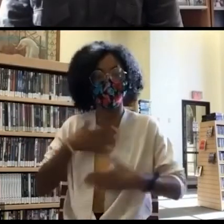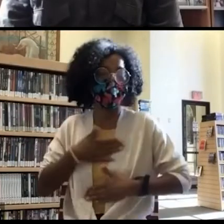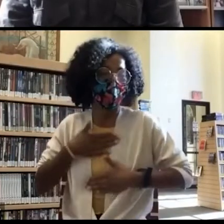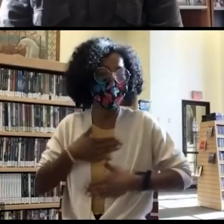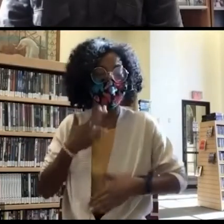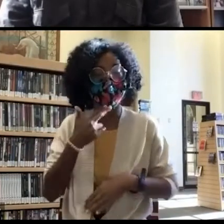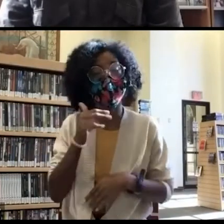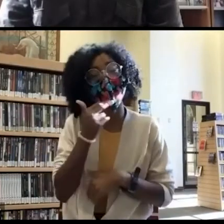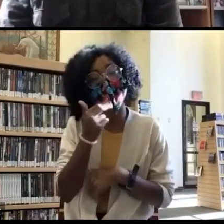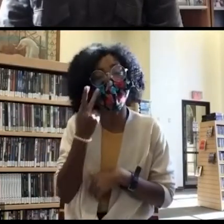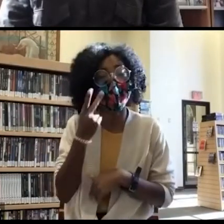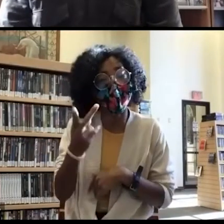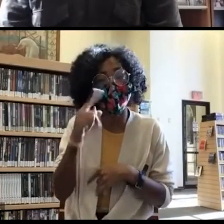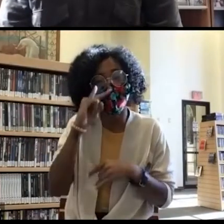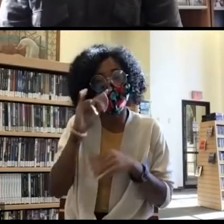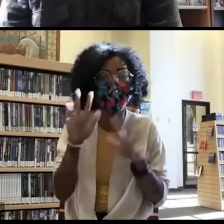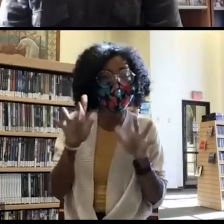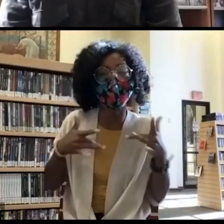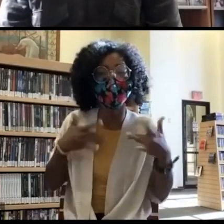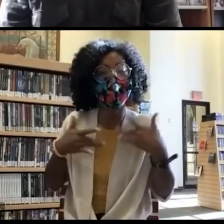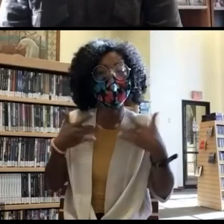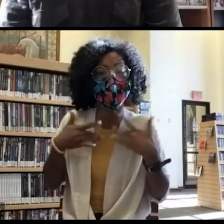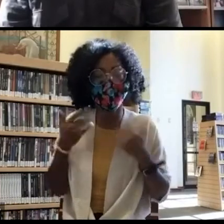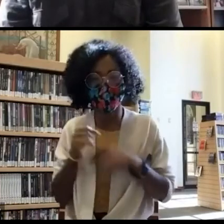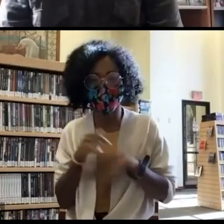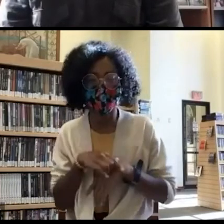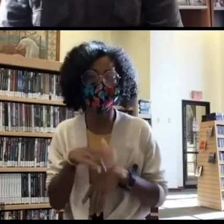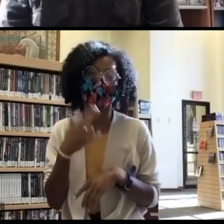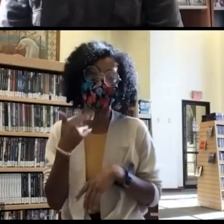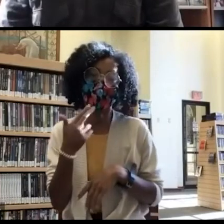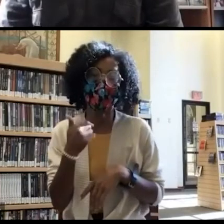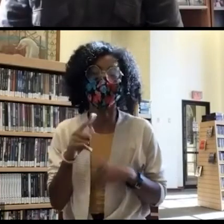And it was so fun to see the kids getting all excited.